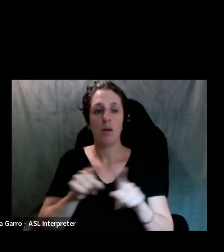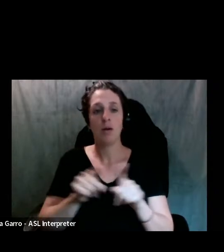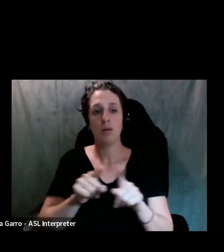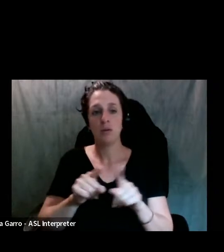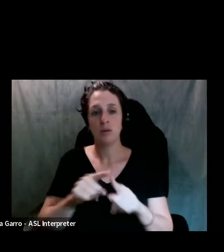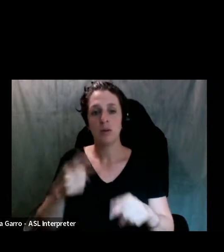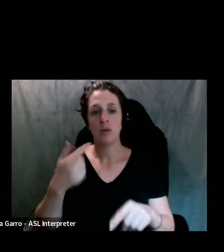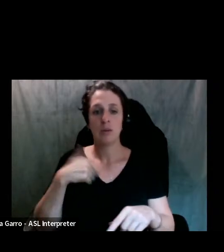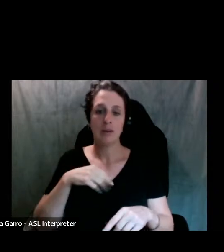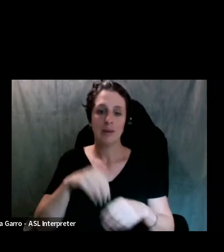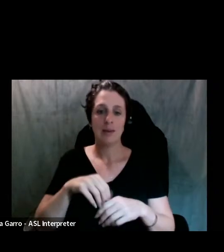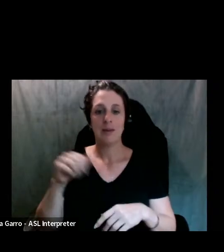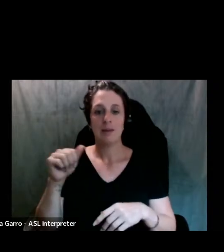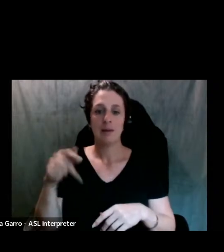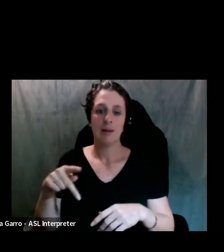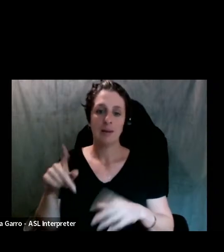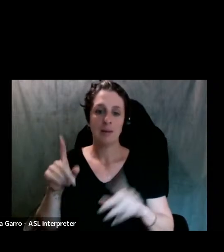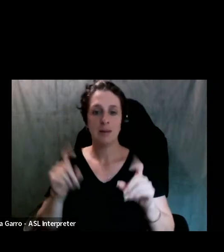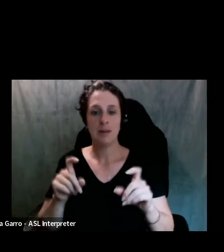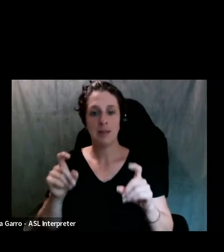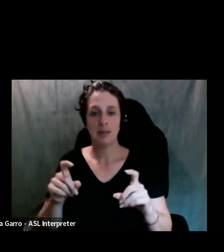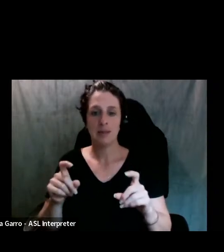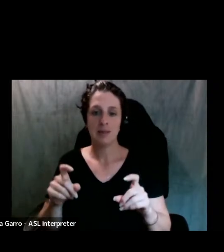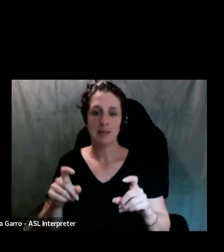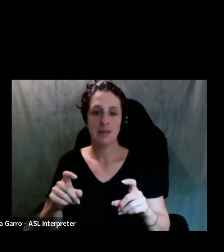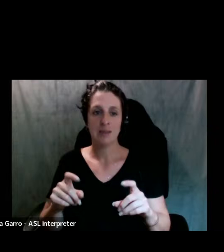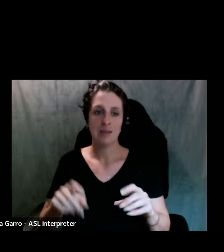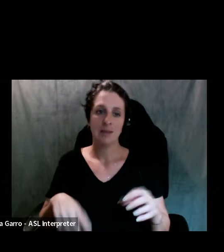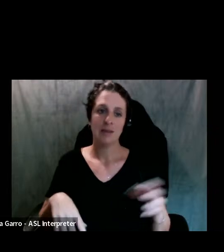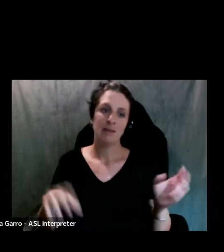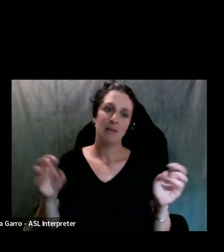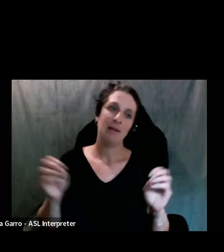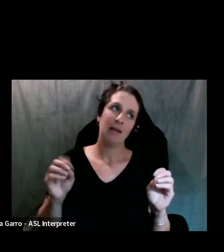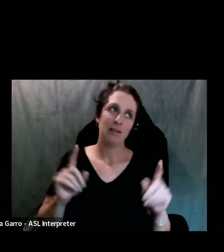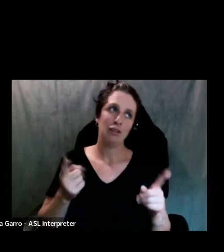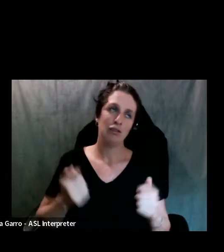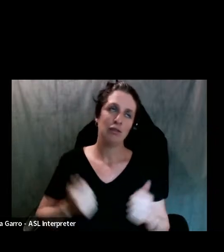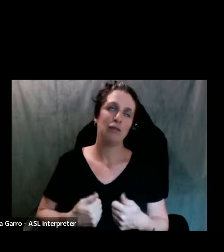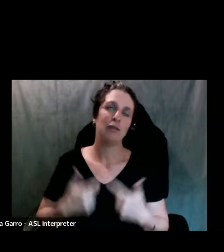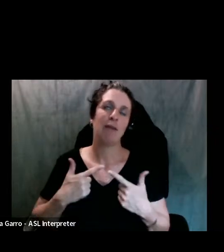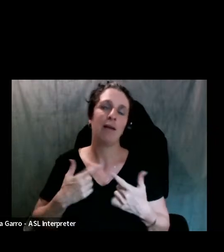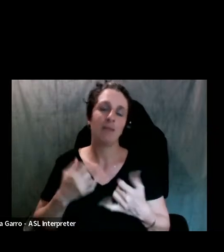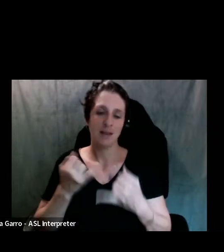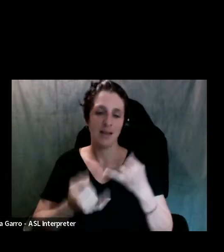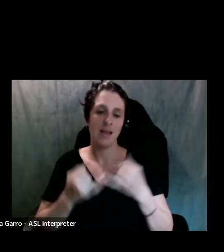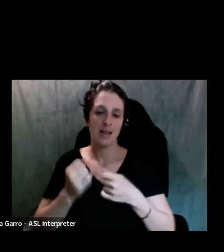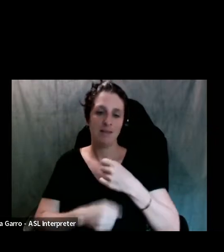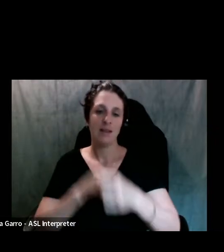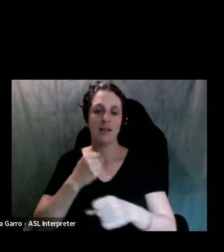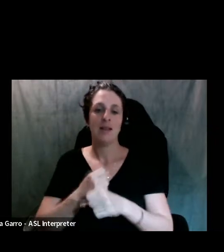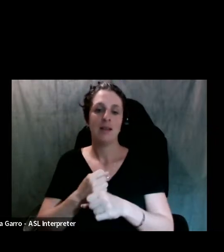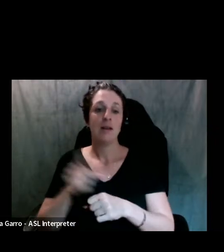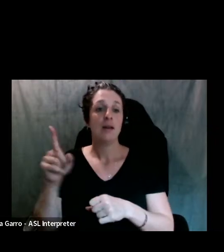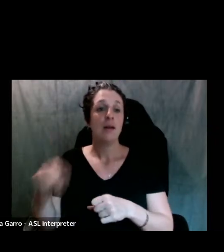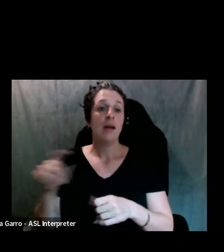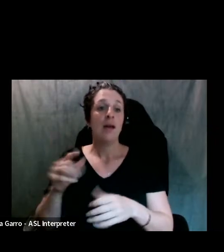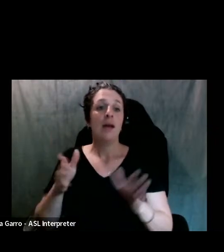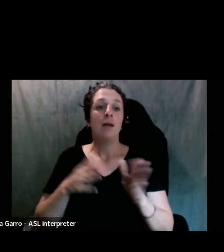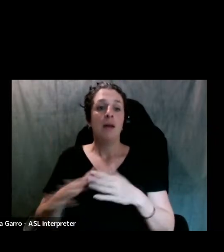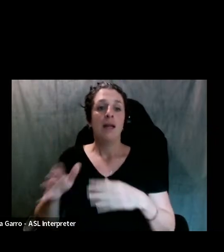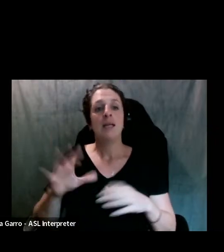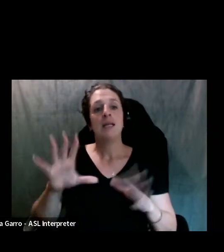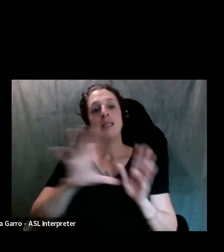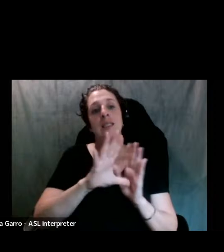AP testing. Nothing new. Just surviving the end of the year. They're planning senior field